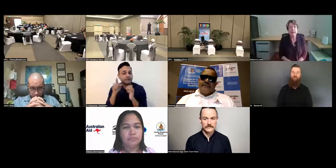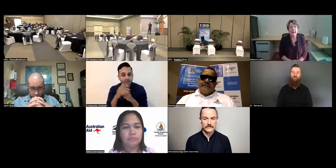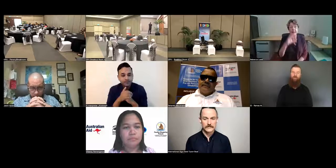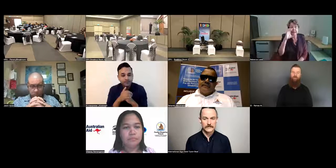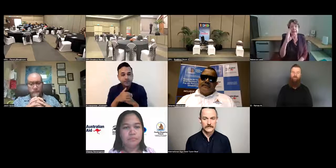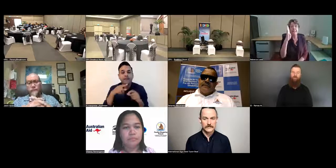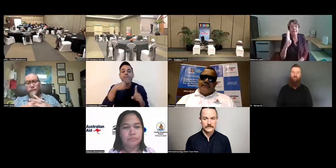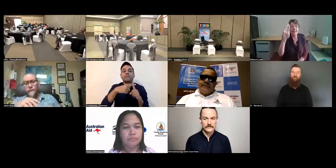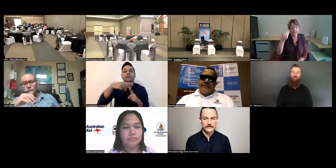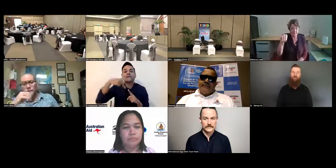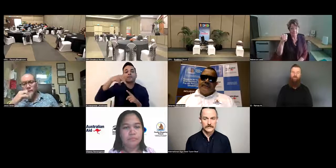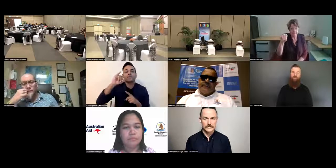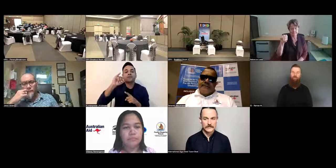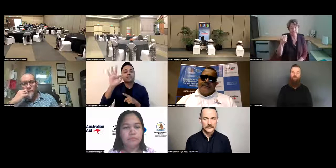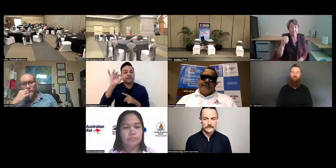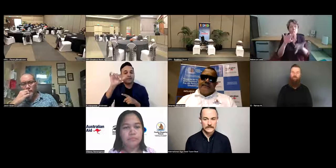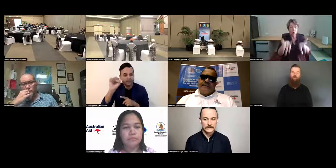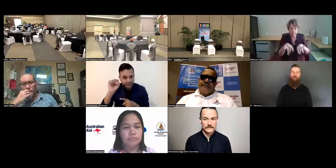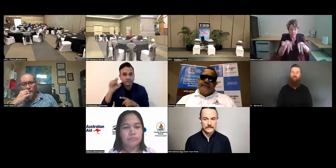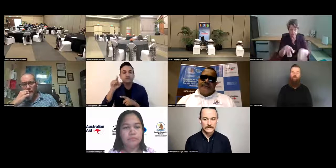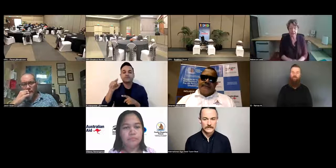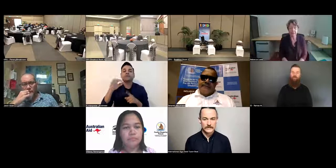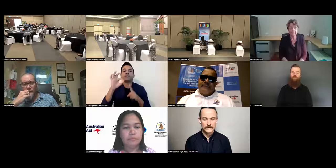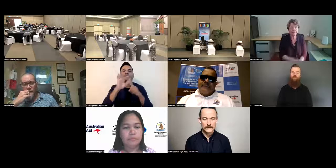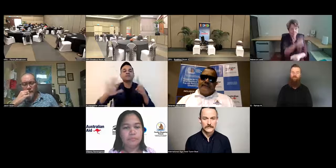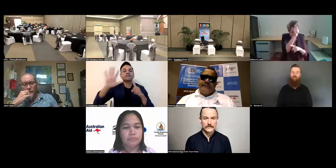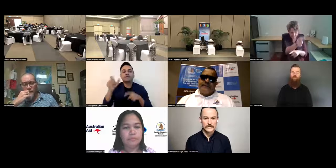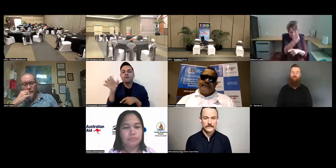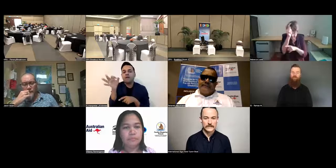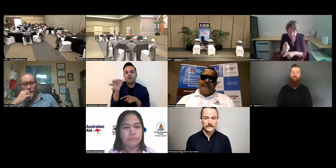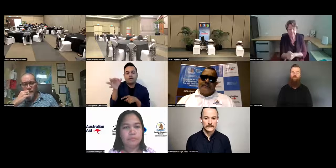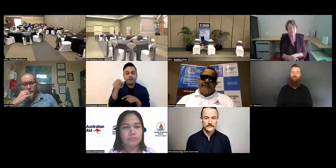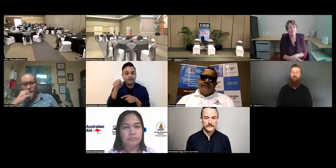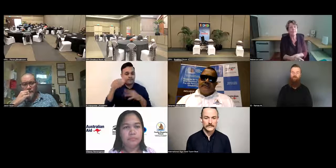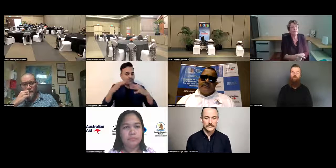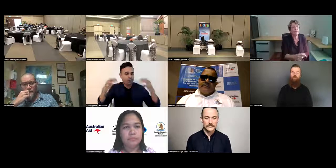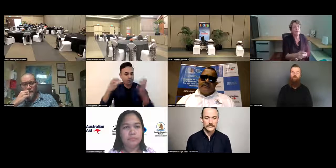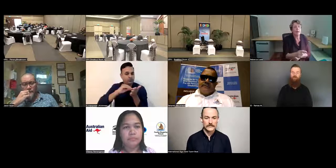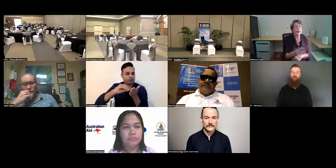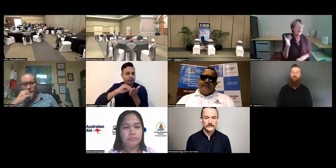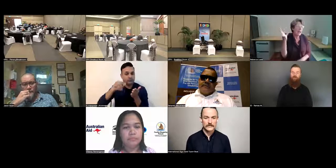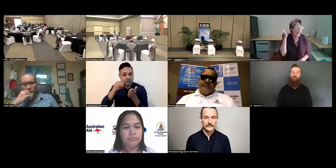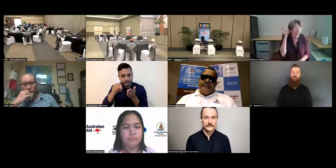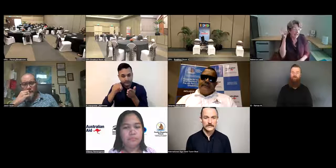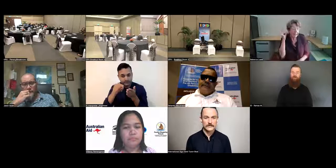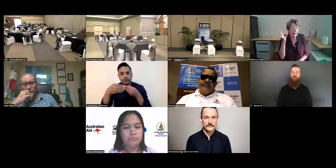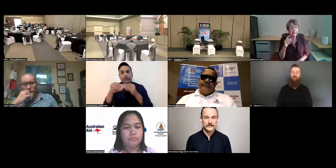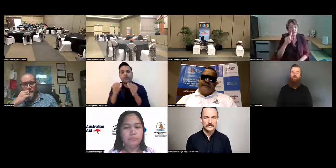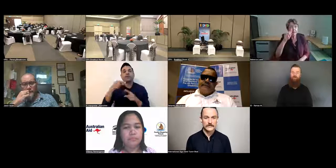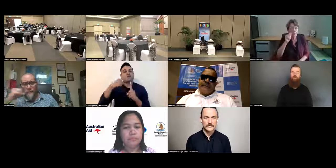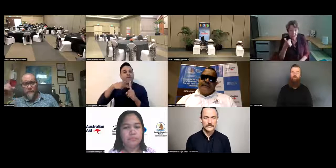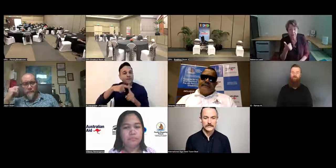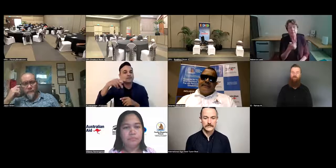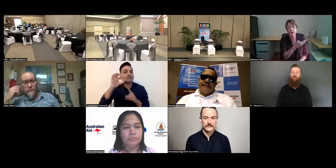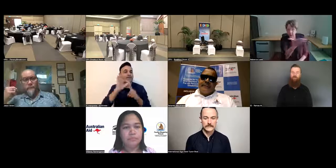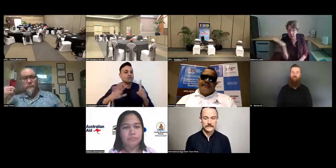Excellencies, ladies and gentlemen, brothers and sisters with disabilities in our region, we have come to